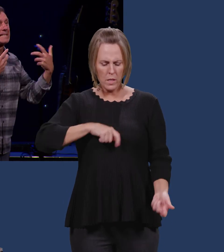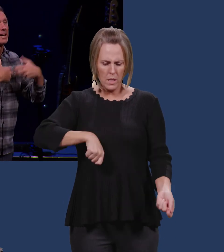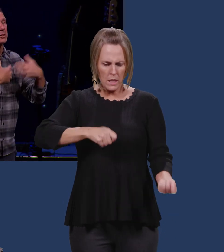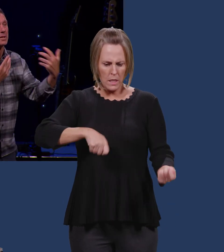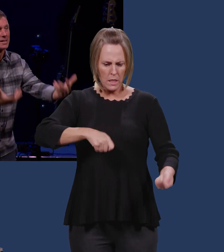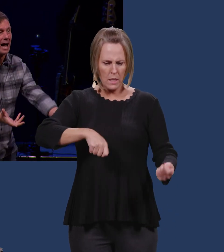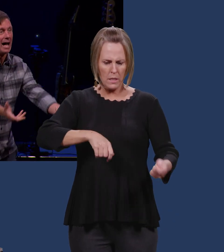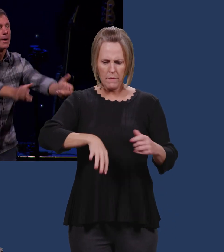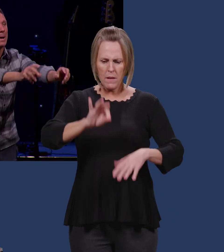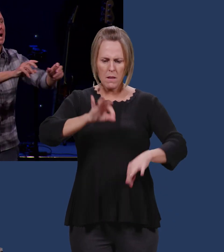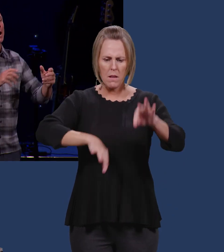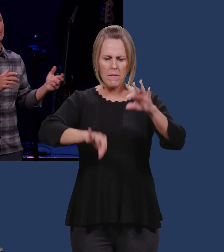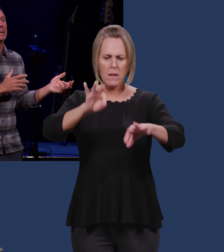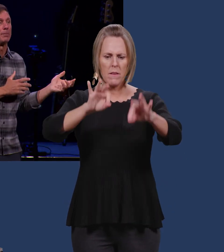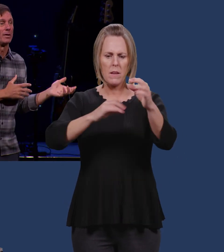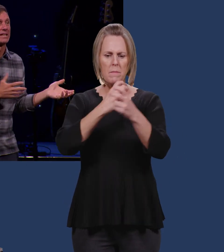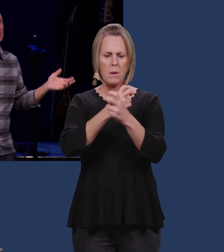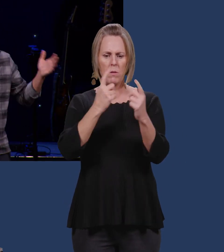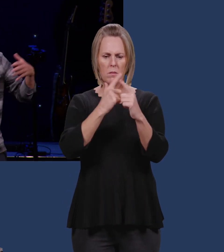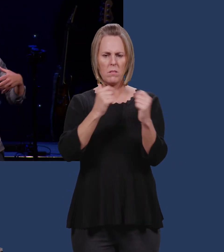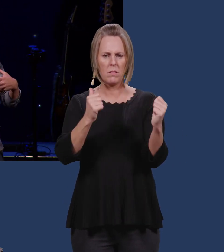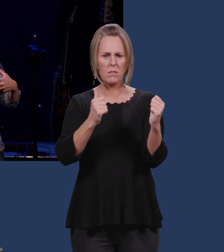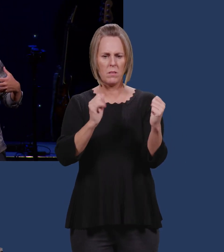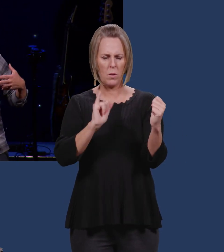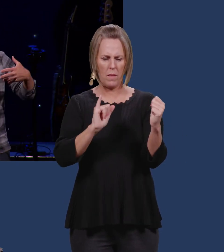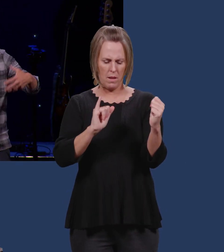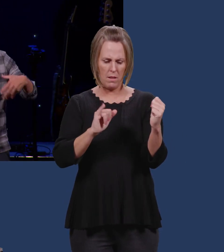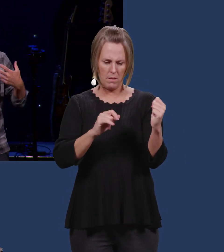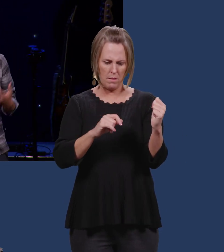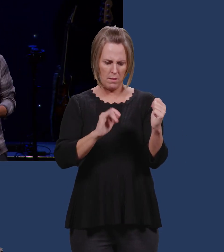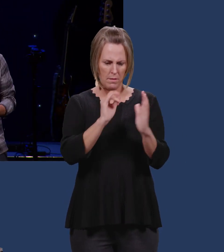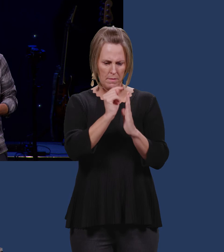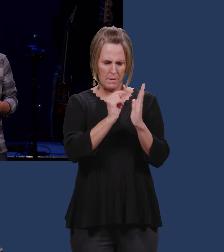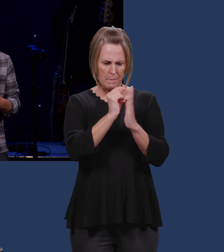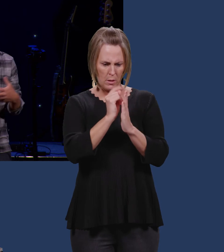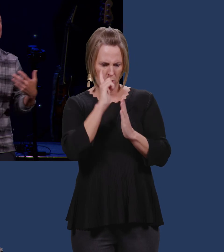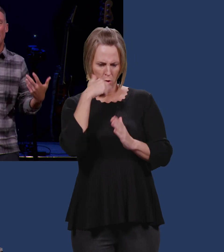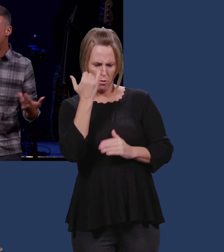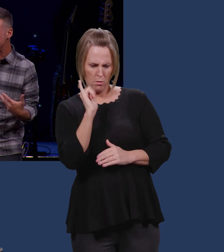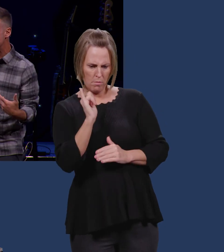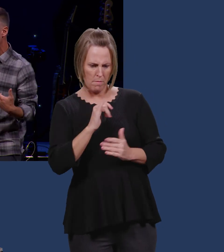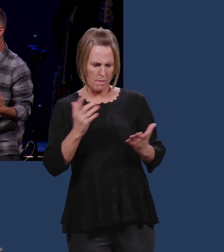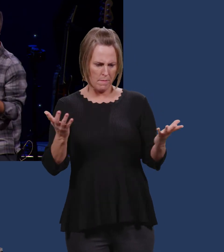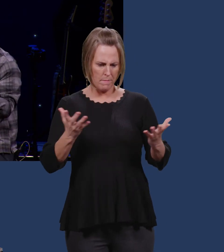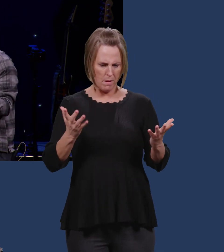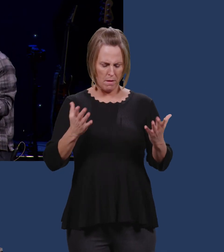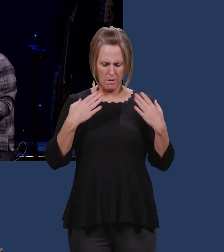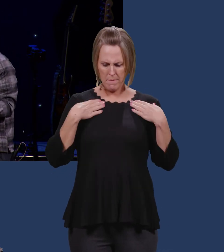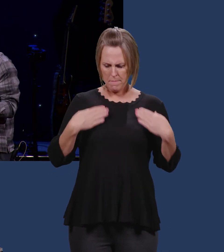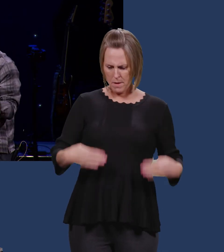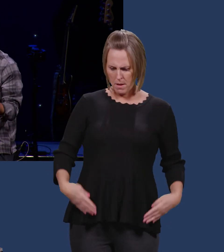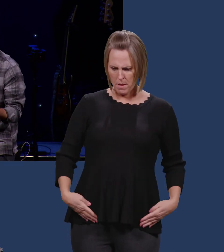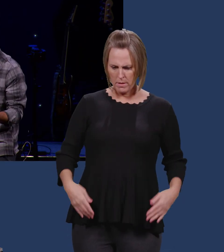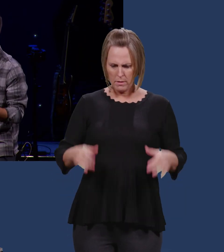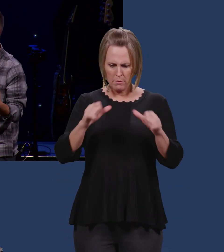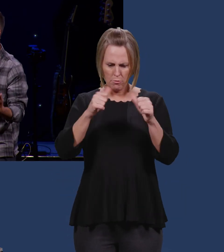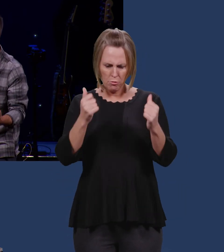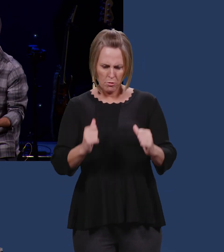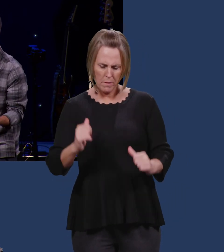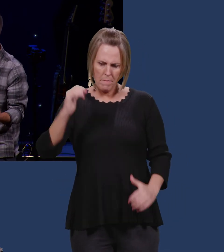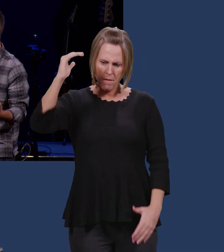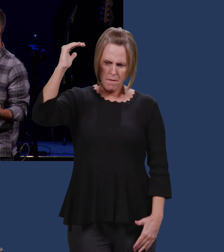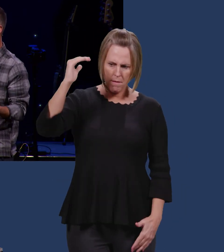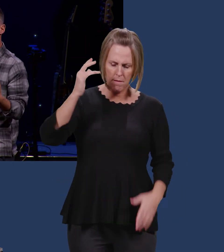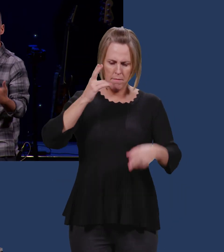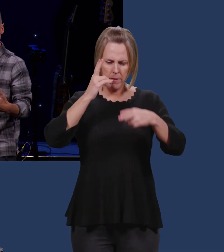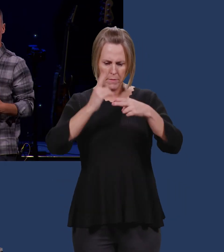we can tell you a lot about how people of a given time period looked, their body type, their shape, their height, their